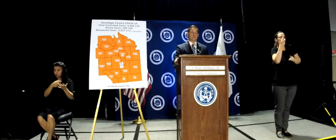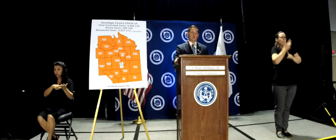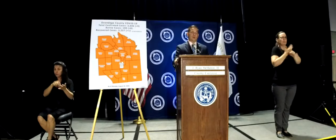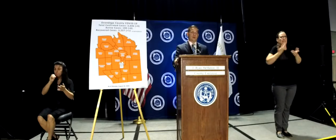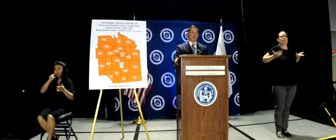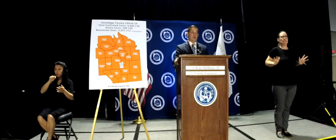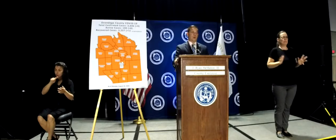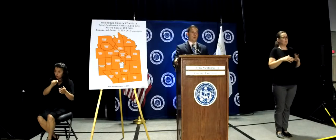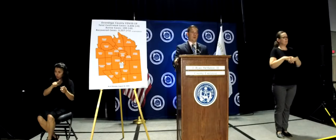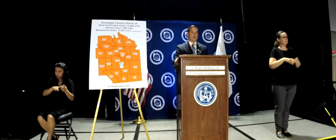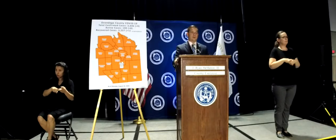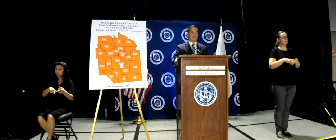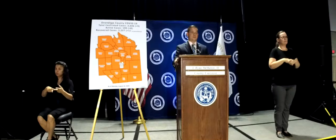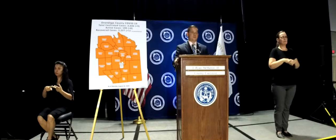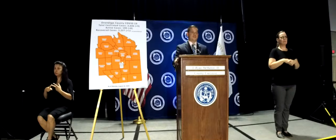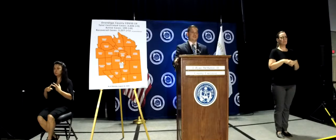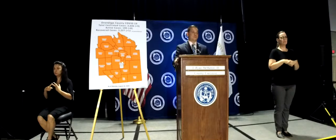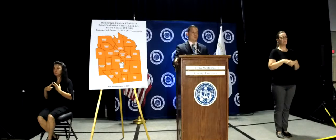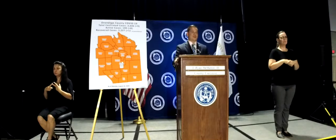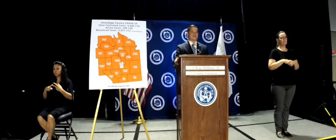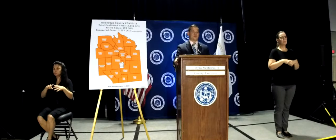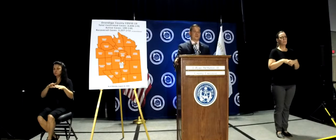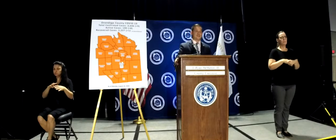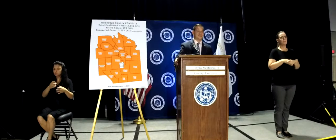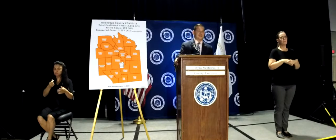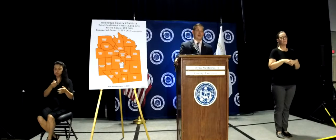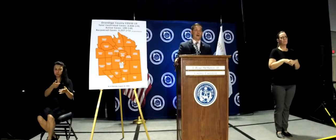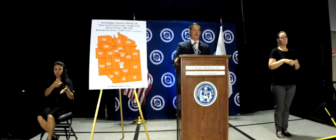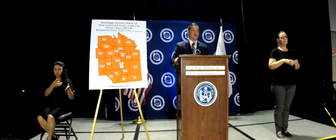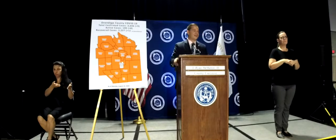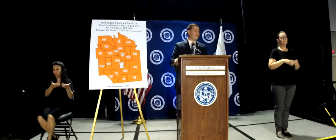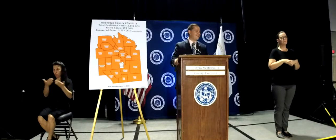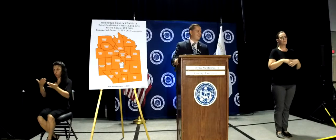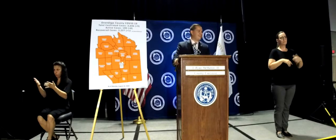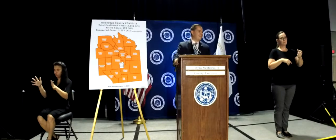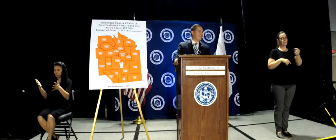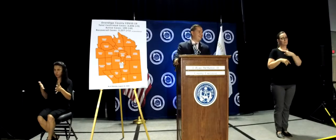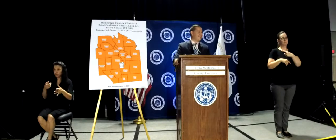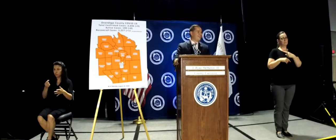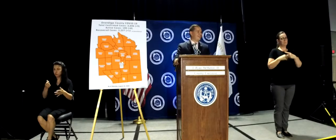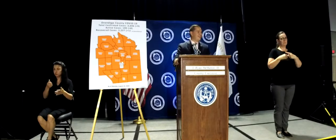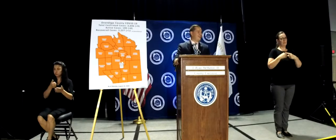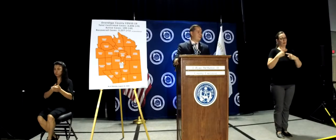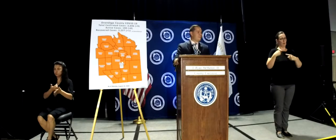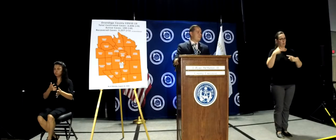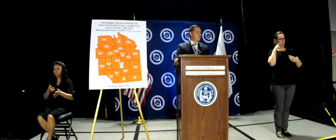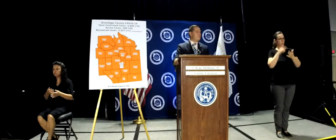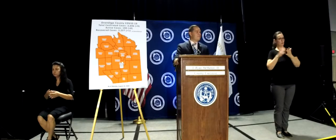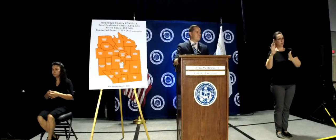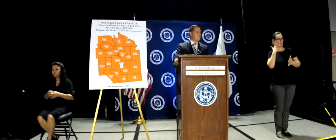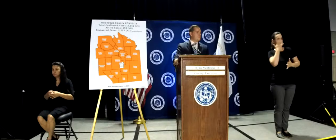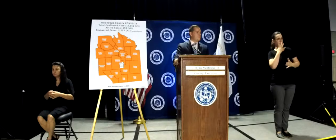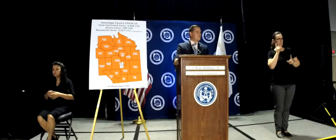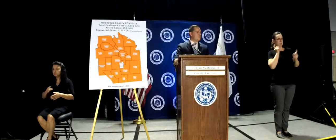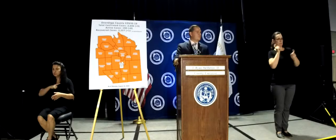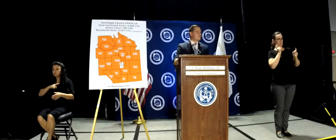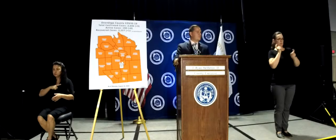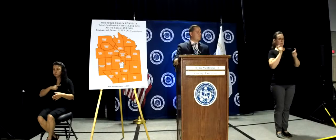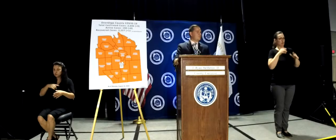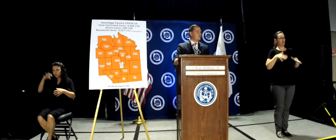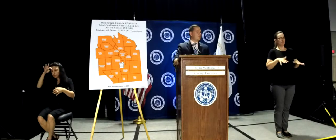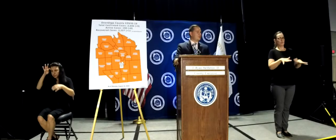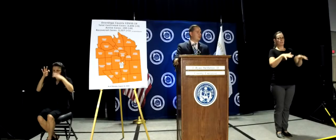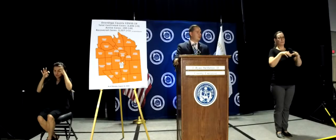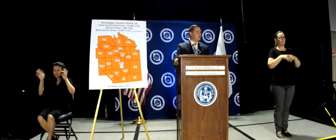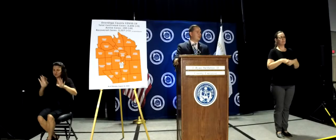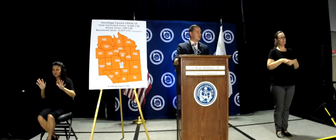question. Well, you never know with these deep questions where these things can go. Hey, Ryan, this saliva pool testing, it sounds like that